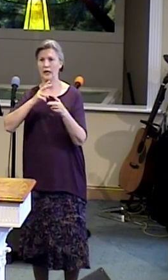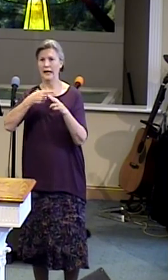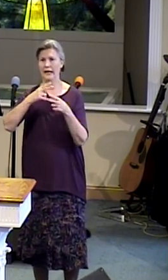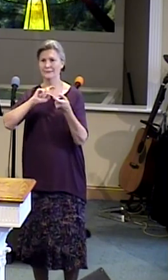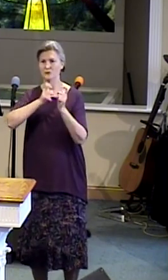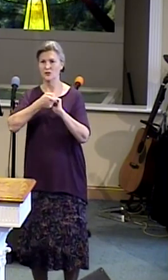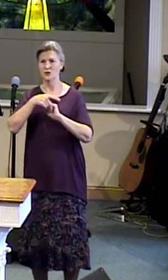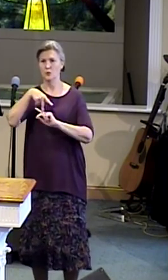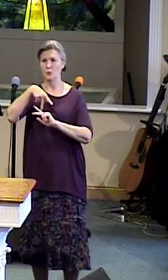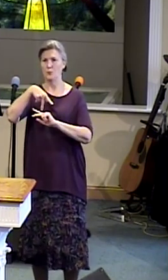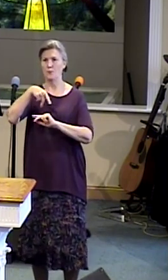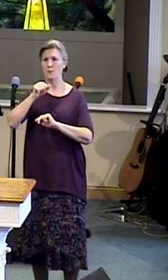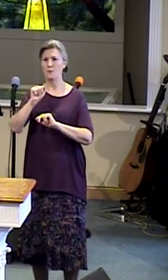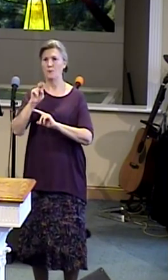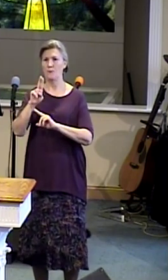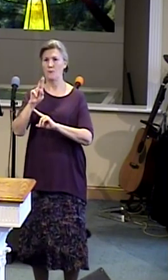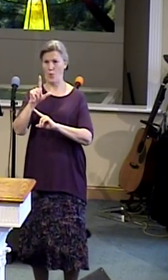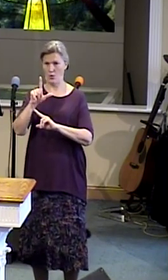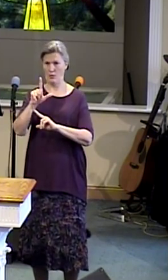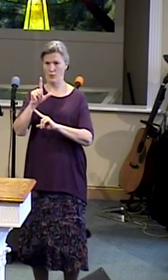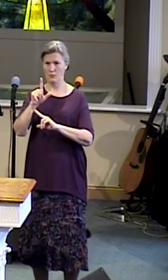changed.